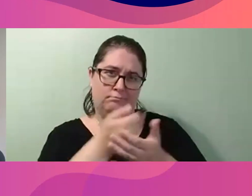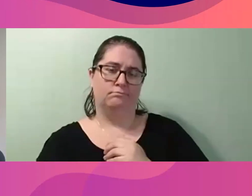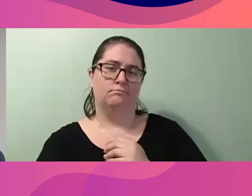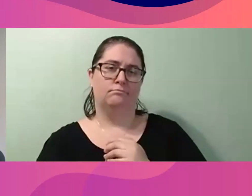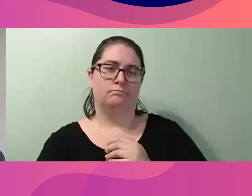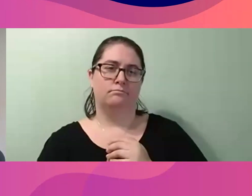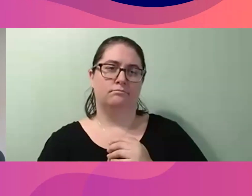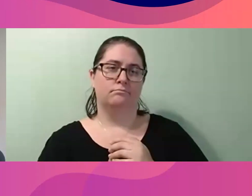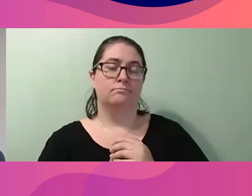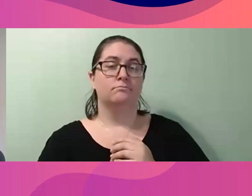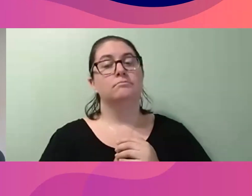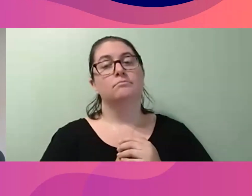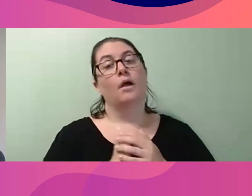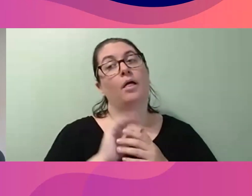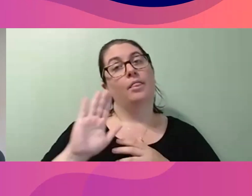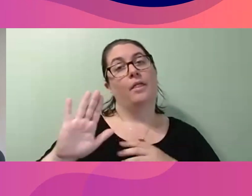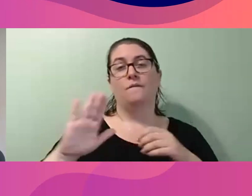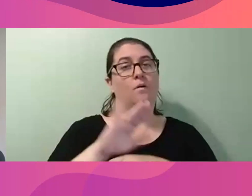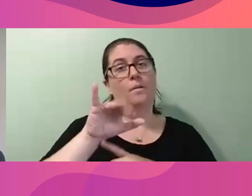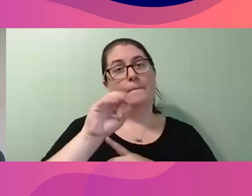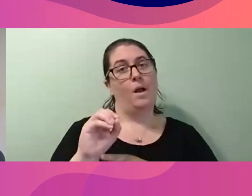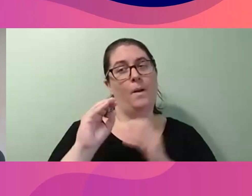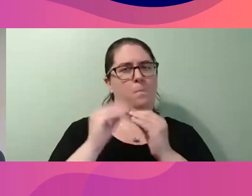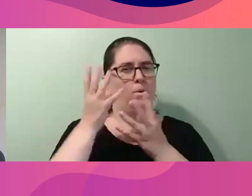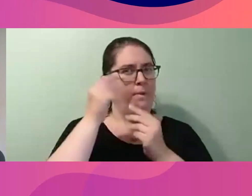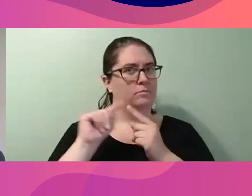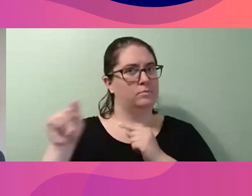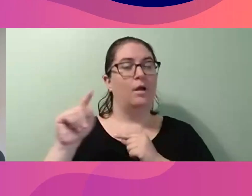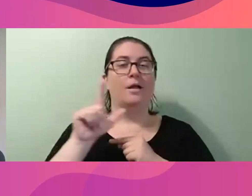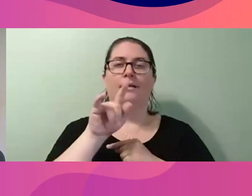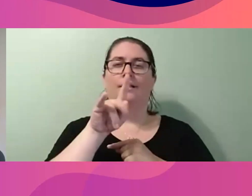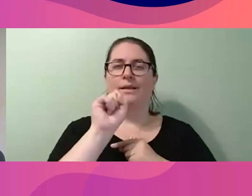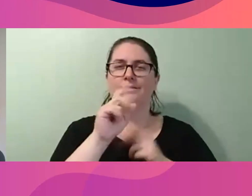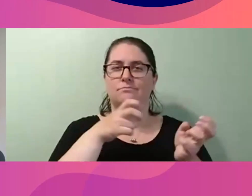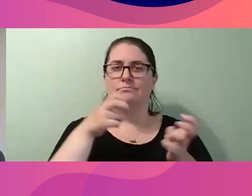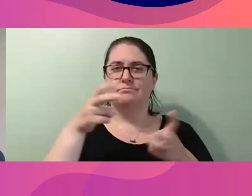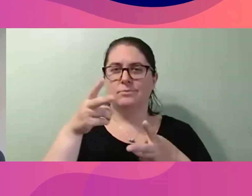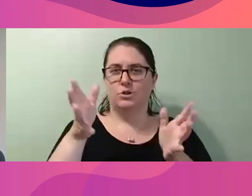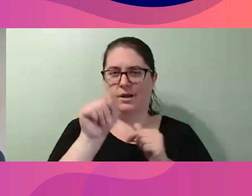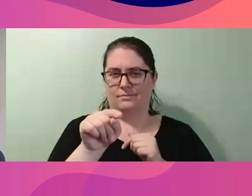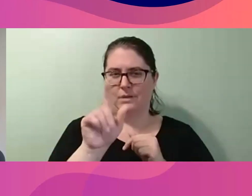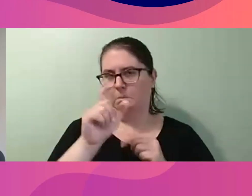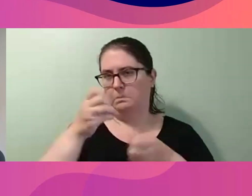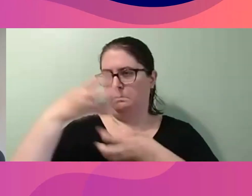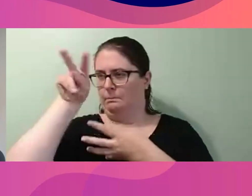You can find more details and their full bios in the links provided in the chat.